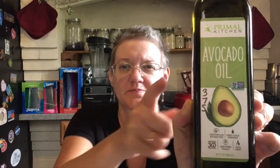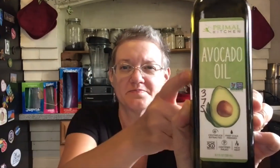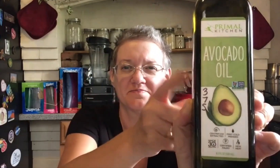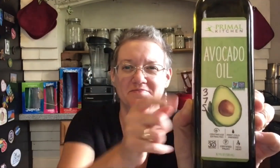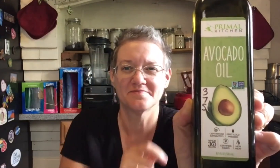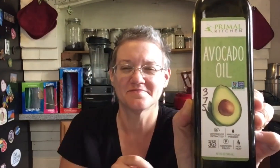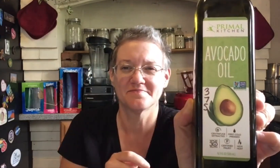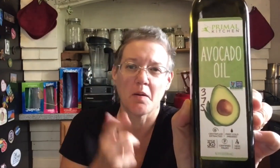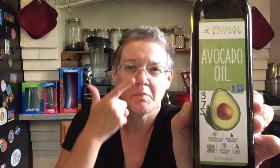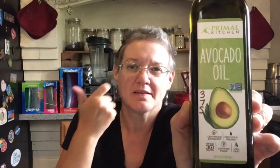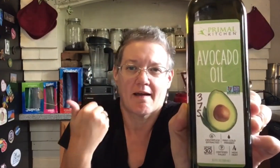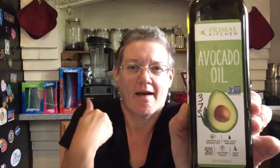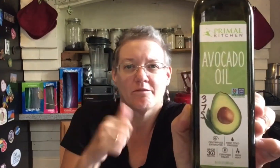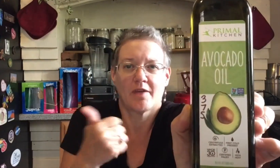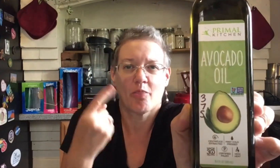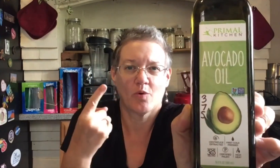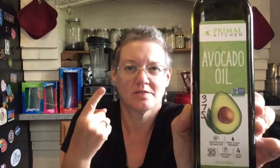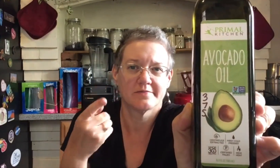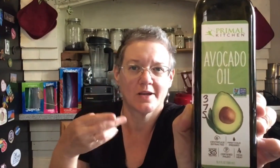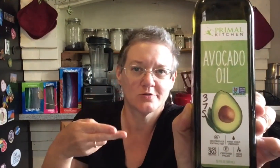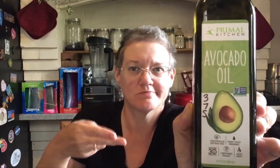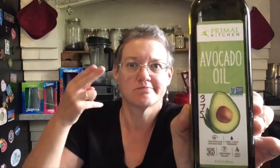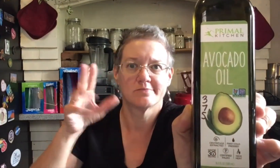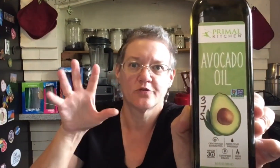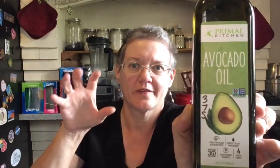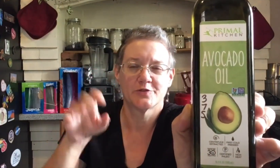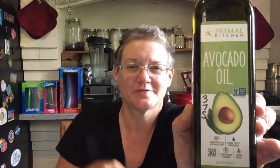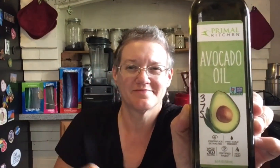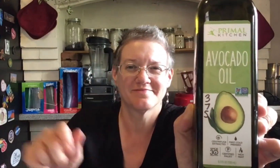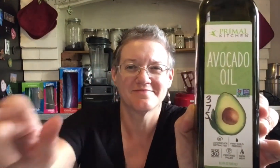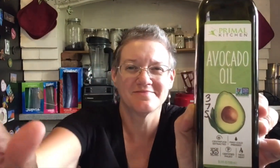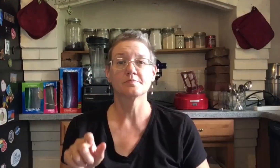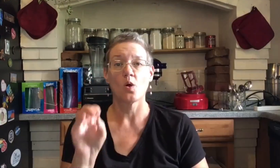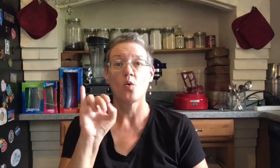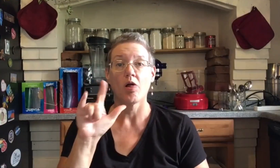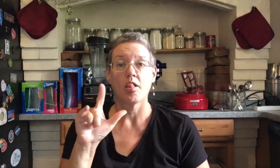would use it for roasting, but not for frying, because I have better oils for frying.